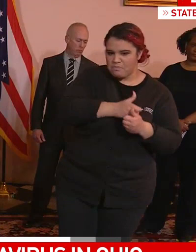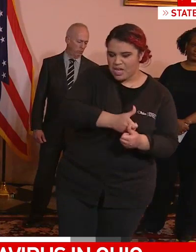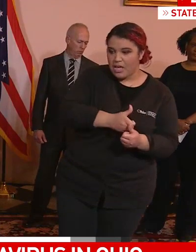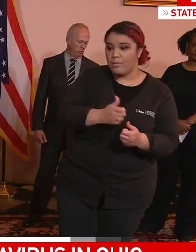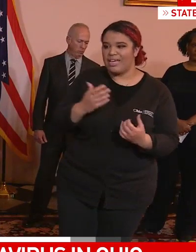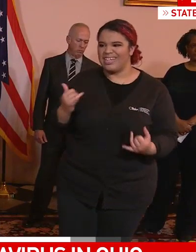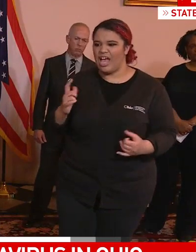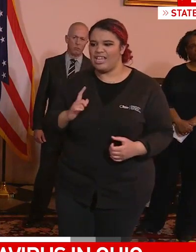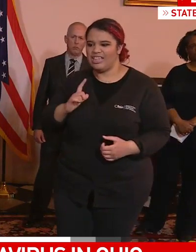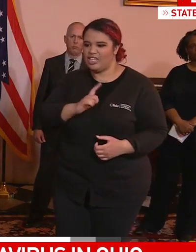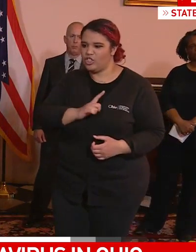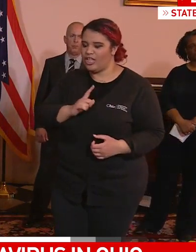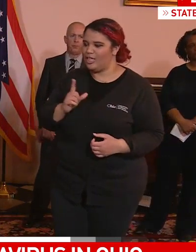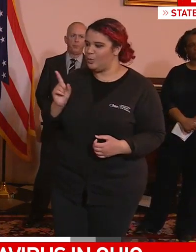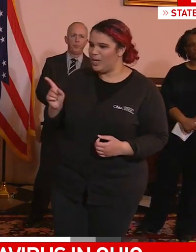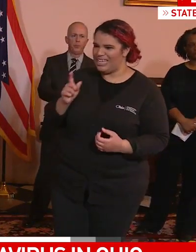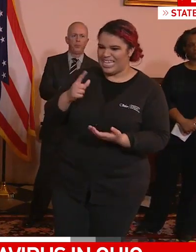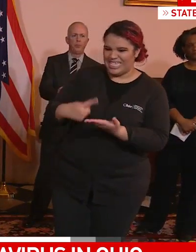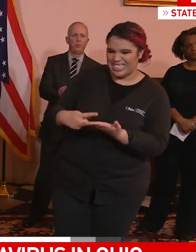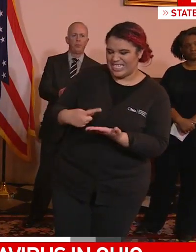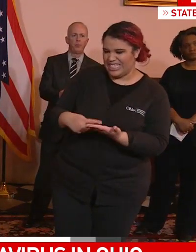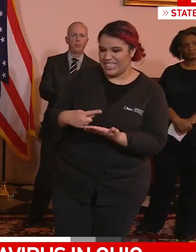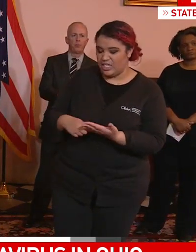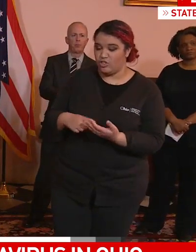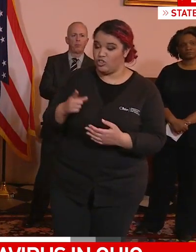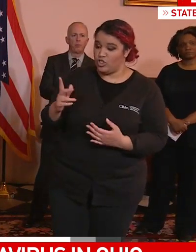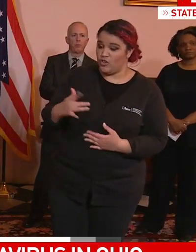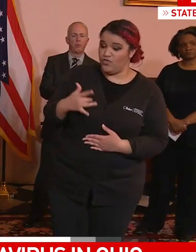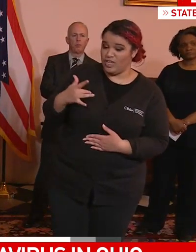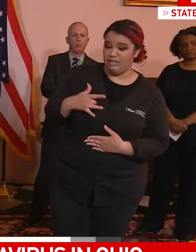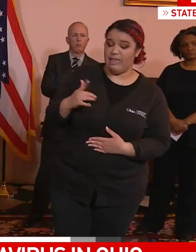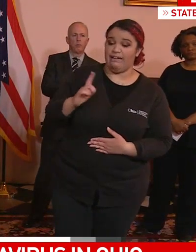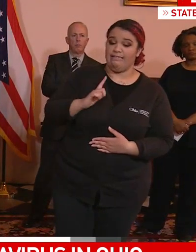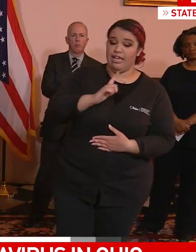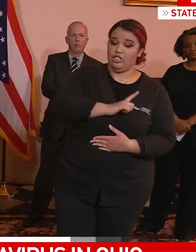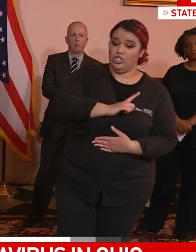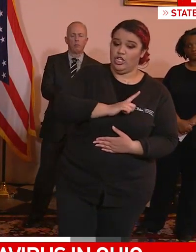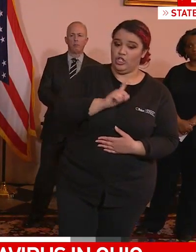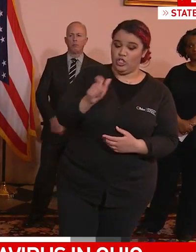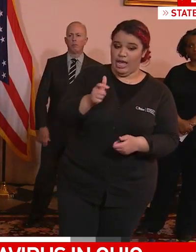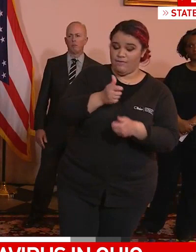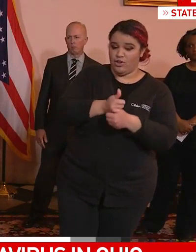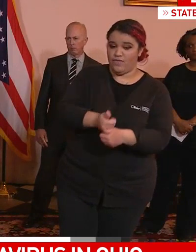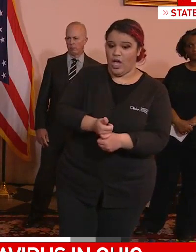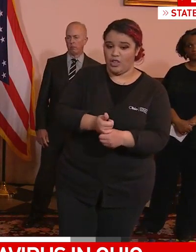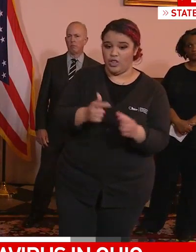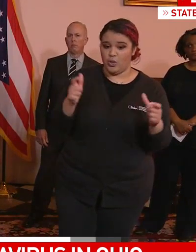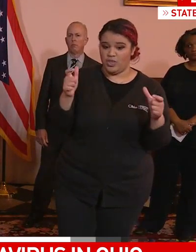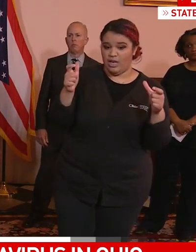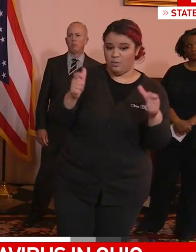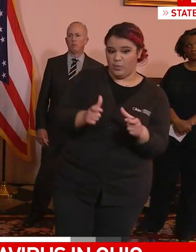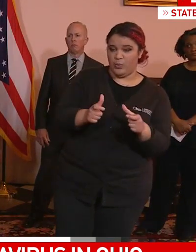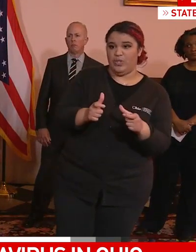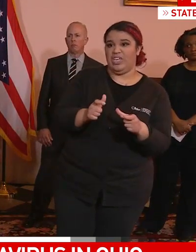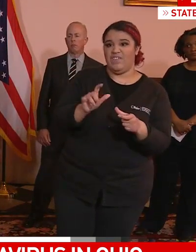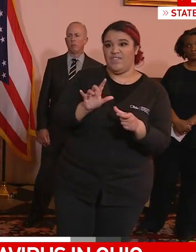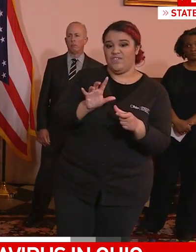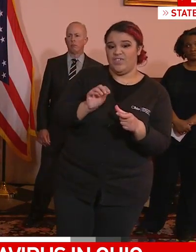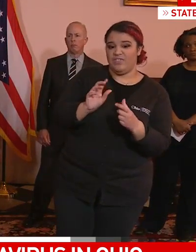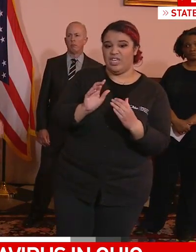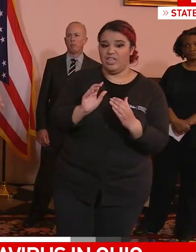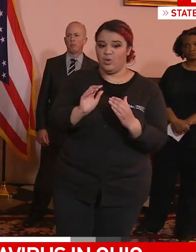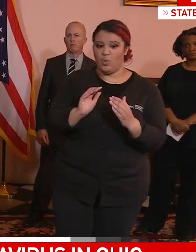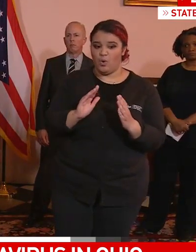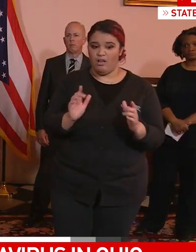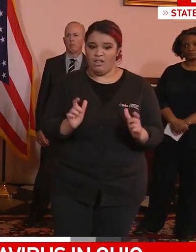legislature should be subject to your 50 and fewer when it comes to mass gatherings? No. If you look at